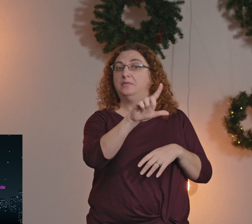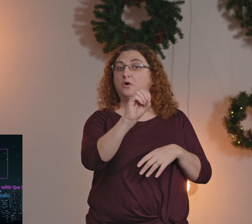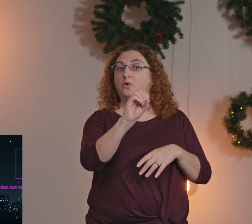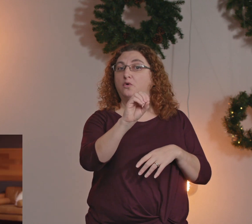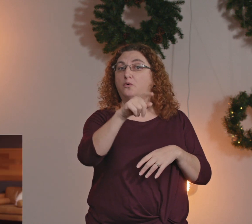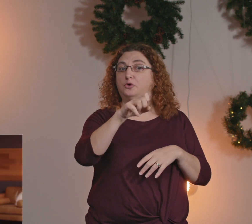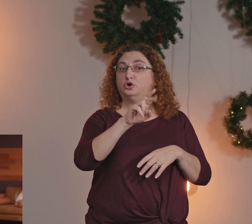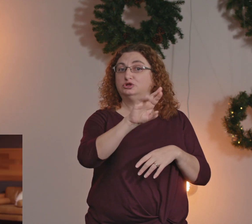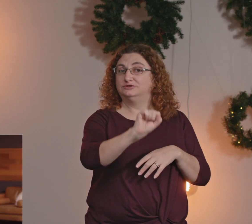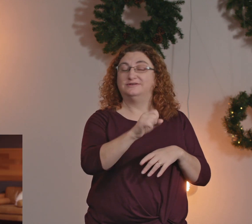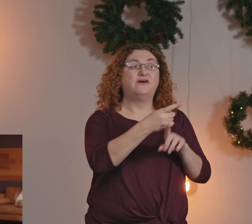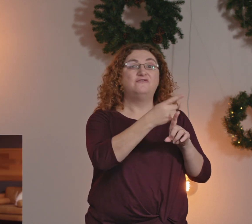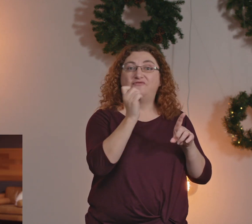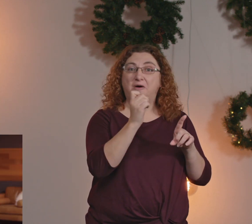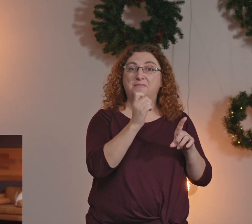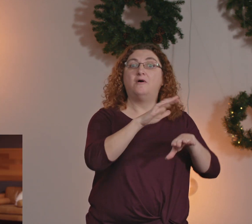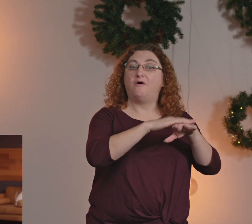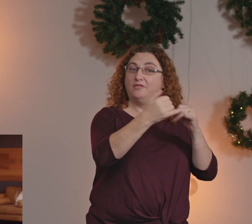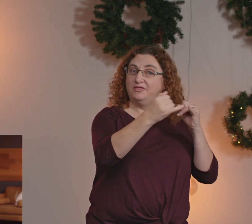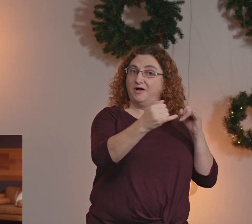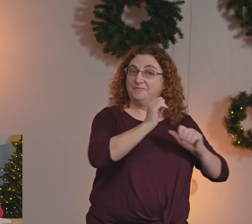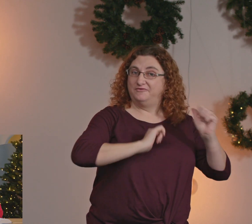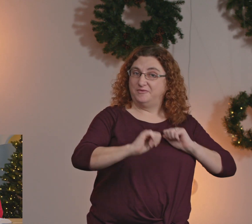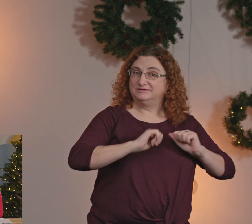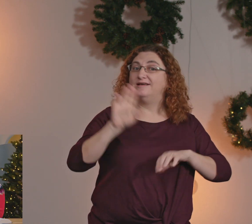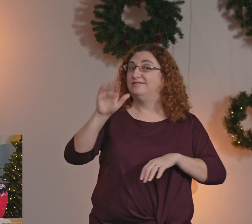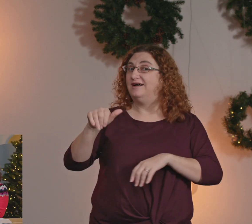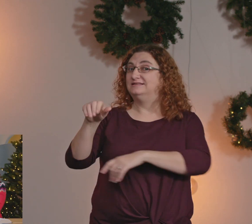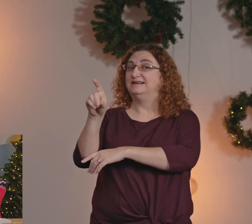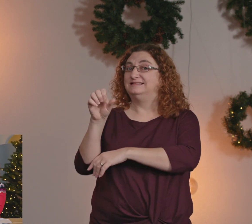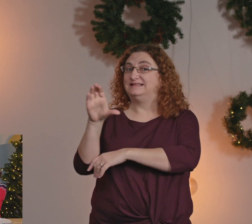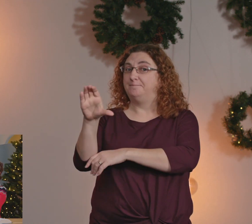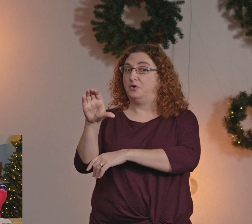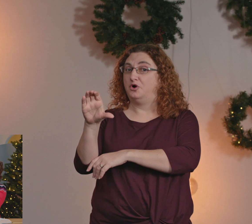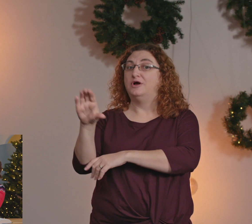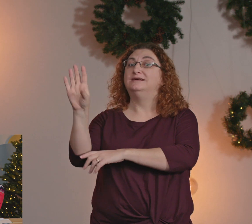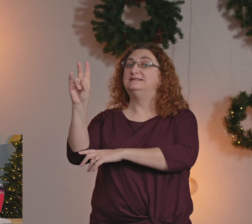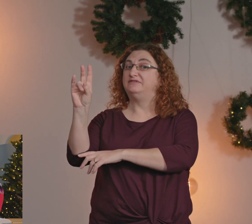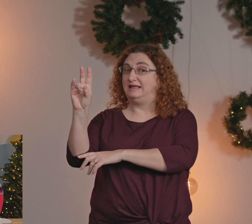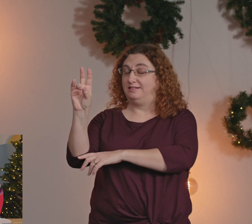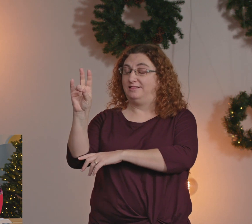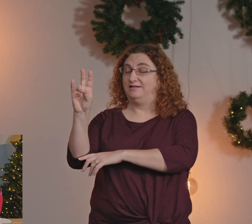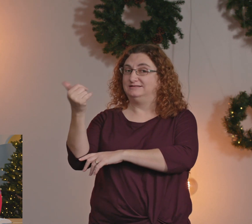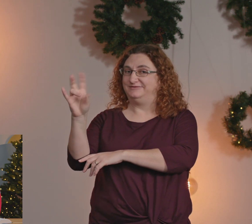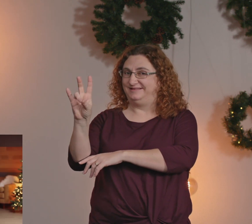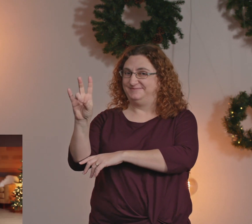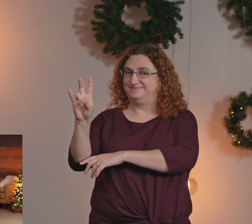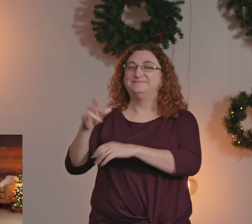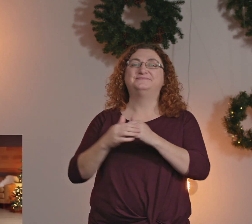If you have kids, don't forget to check out our children's service. They've put together some really great Christmas-themed songs and messages for your little